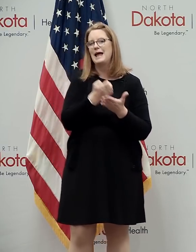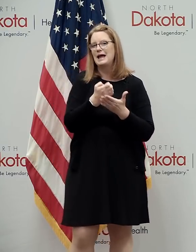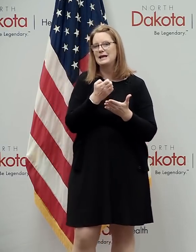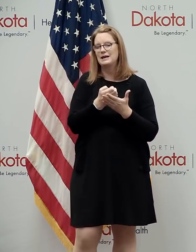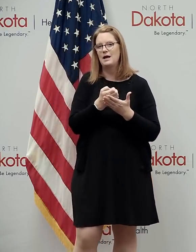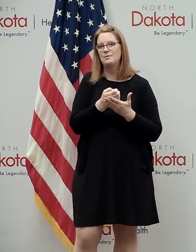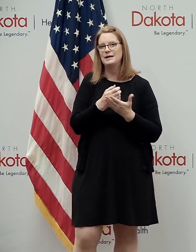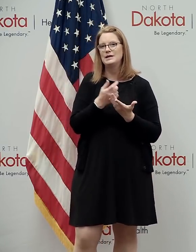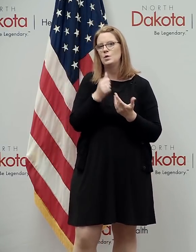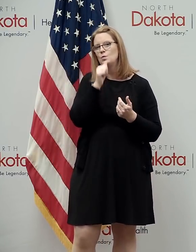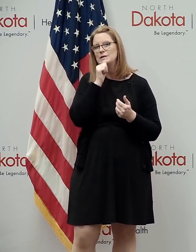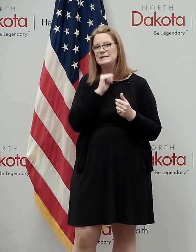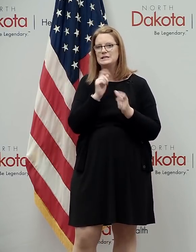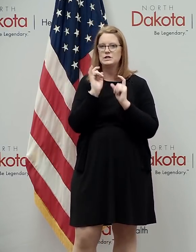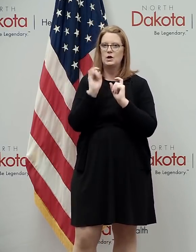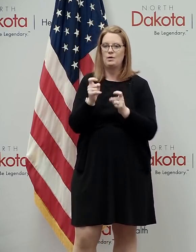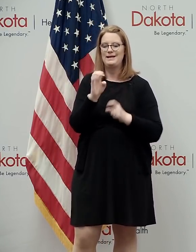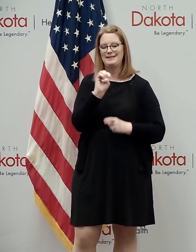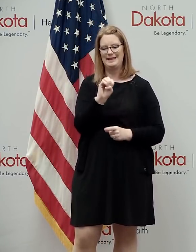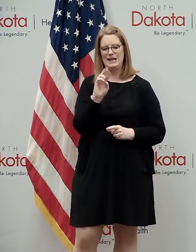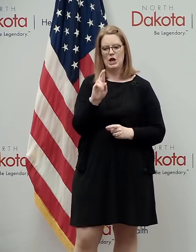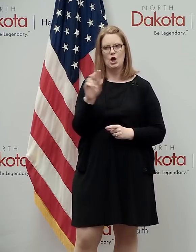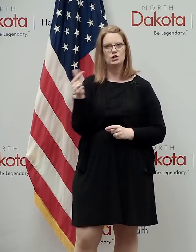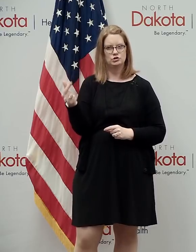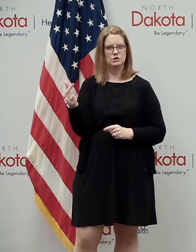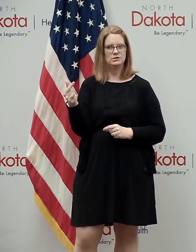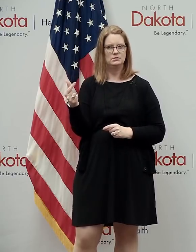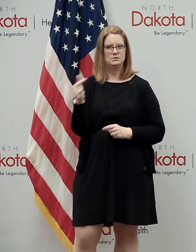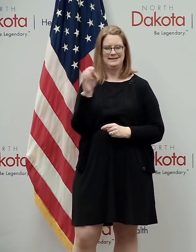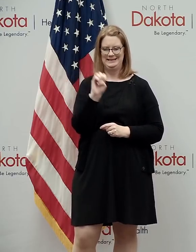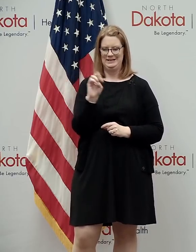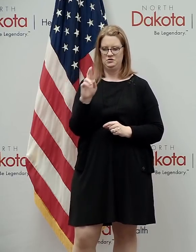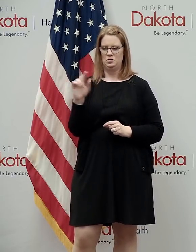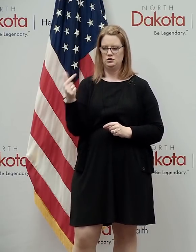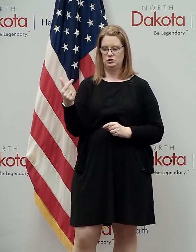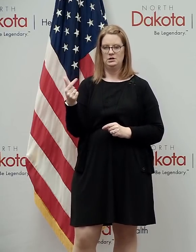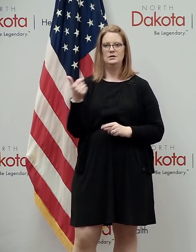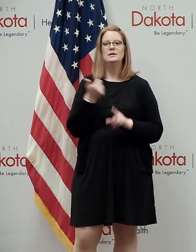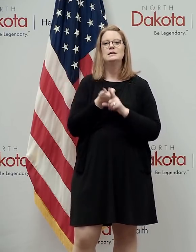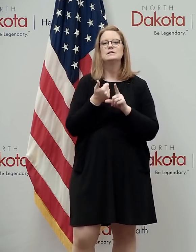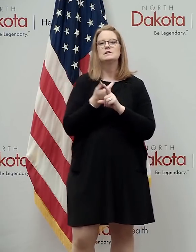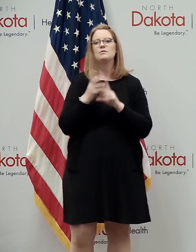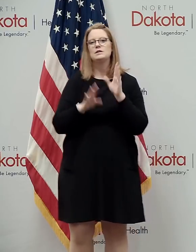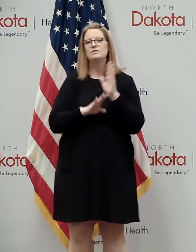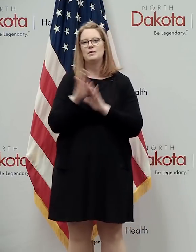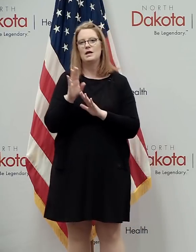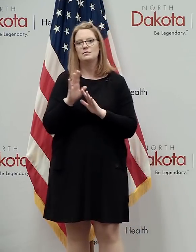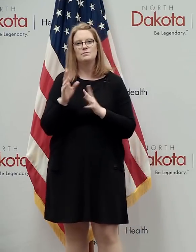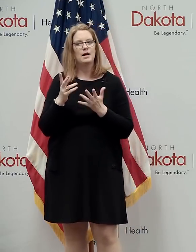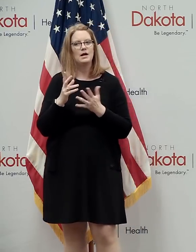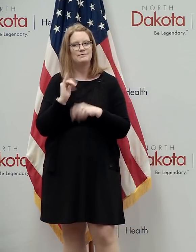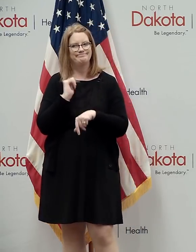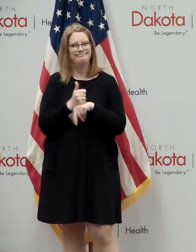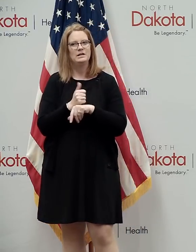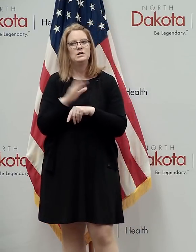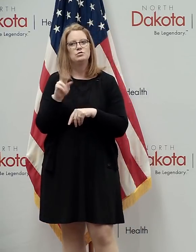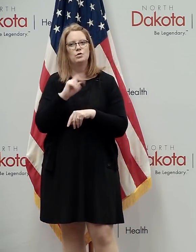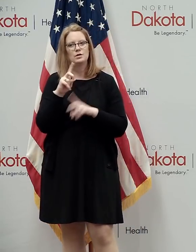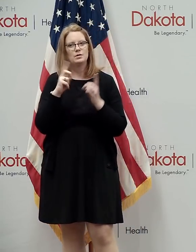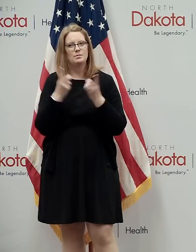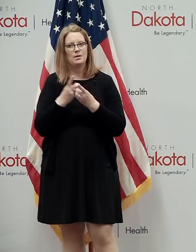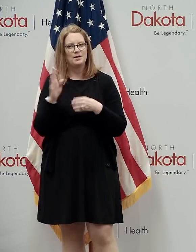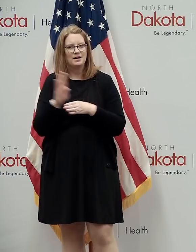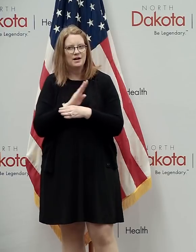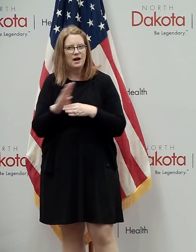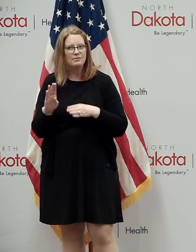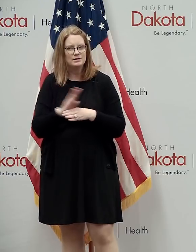or the ERG program, which will be developed and administered by the North Dakota Department of Commerce to assist North Dakota businesses with